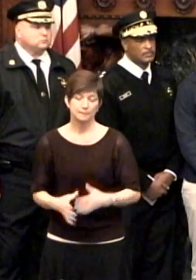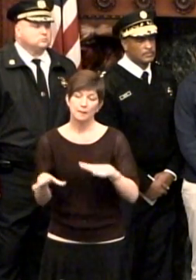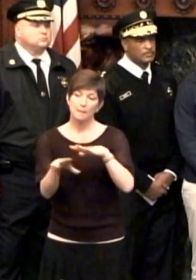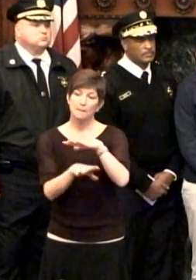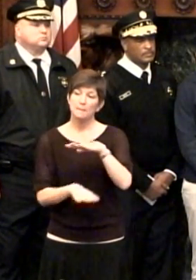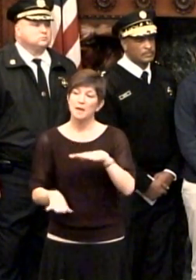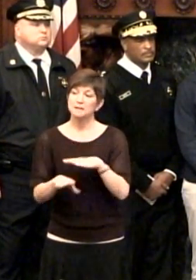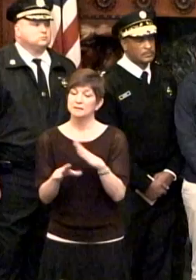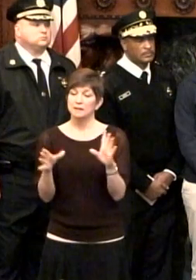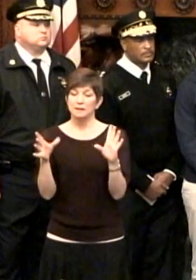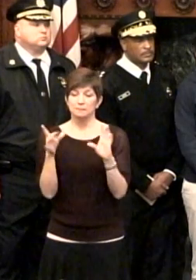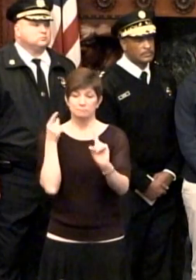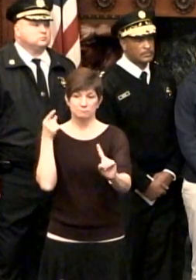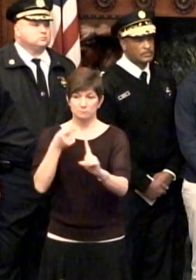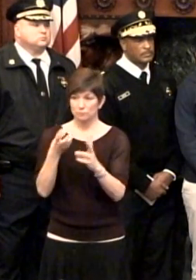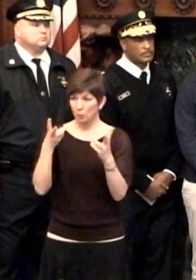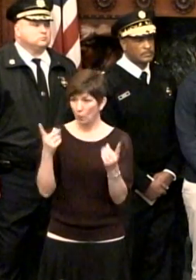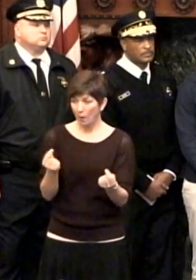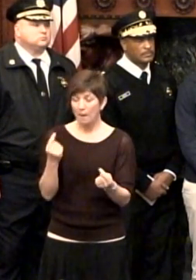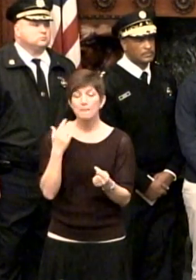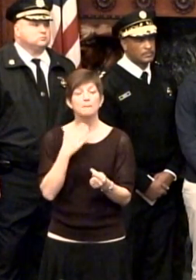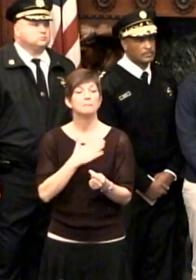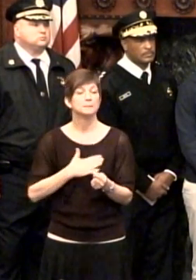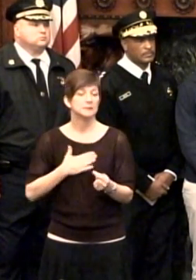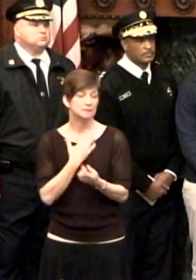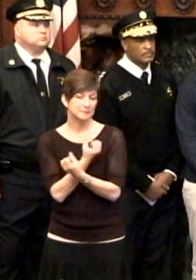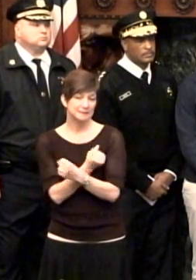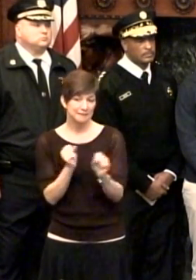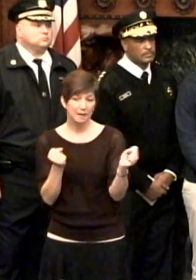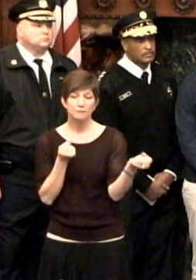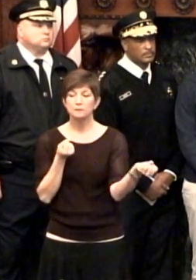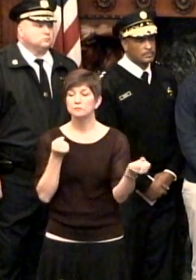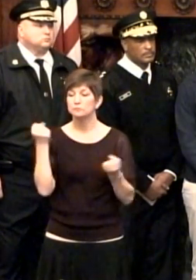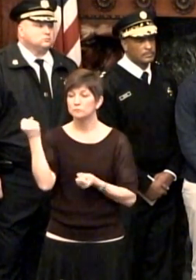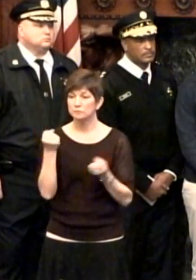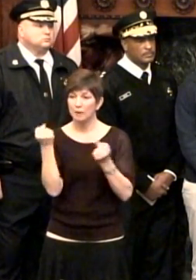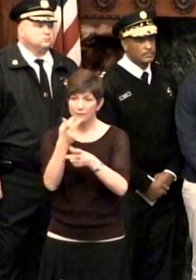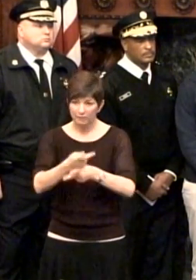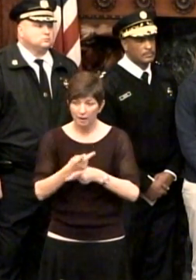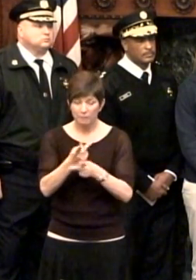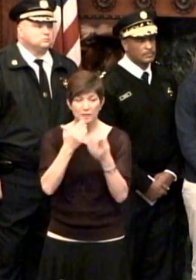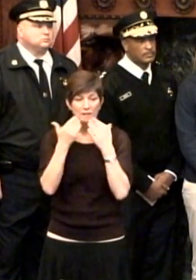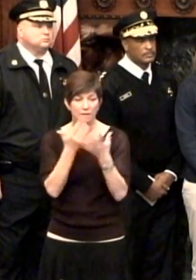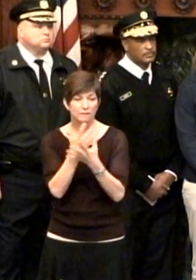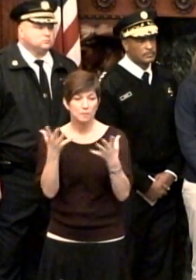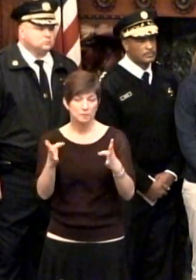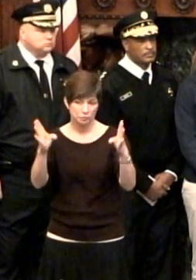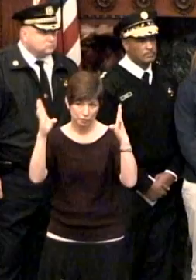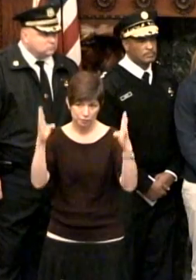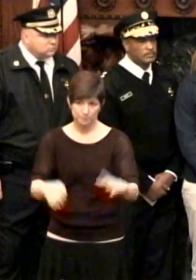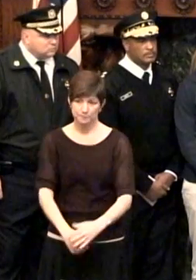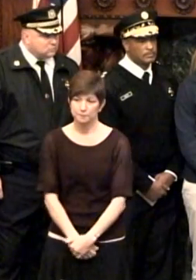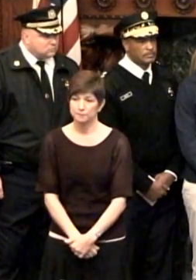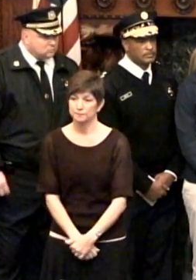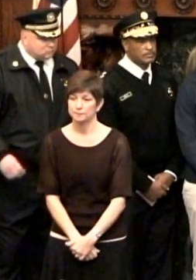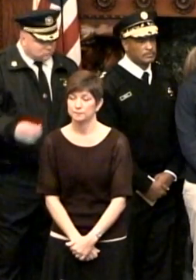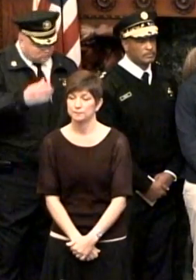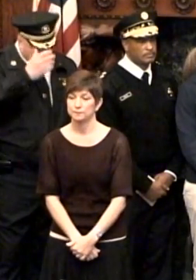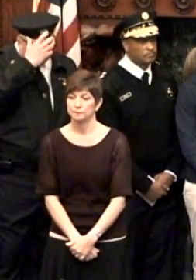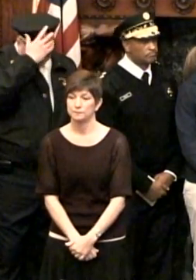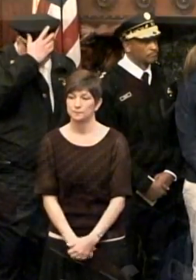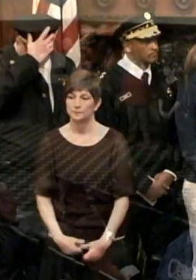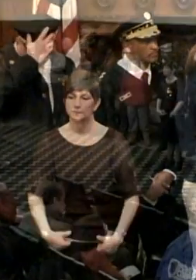Basically, the message is please be safe and drive carefully, and thank you very much for your attention.